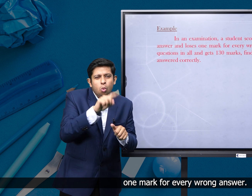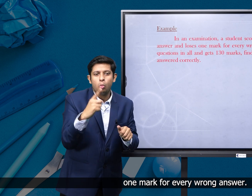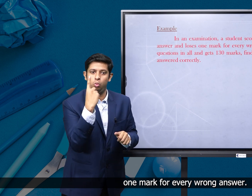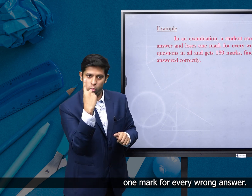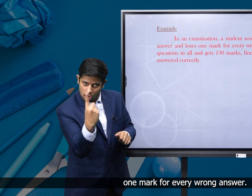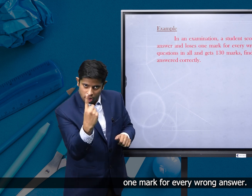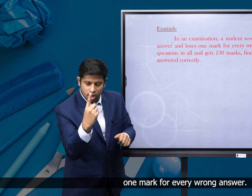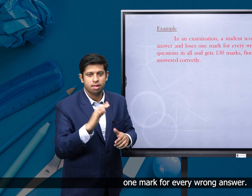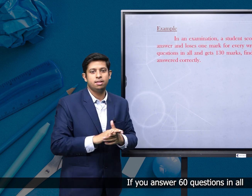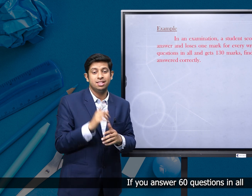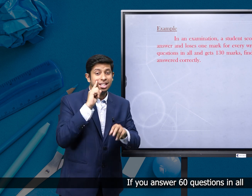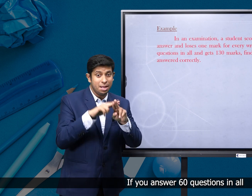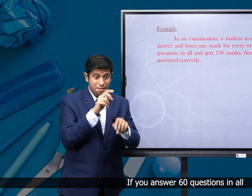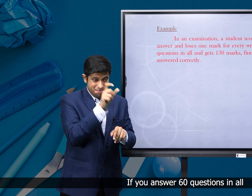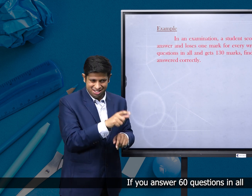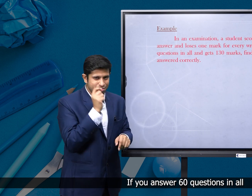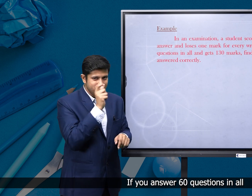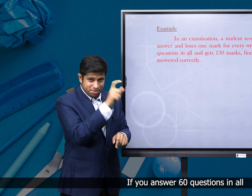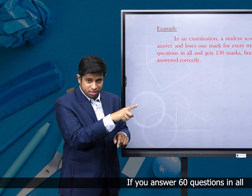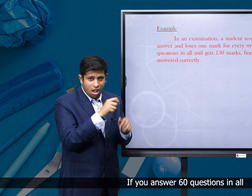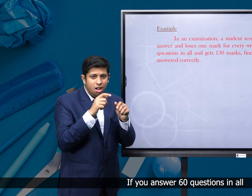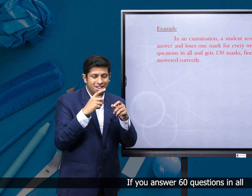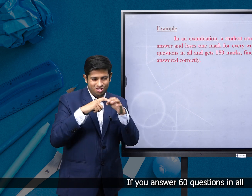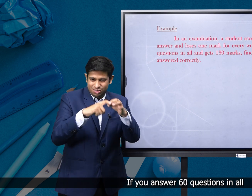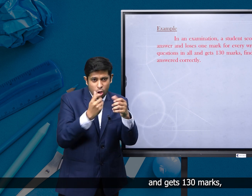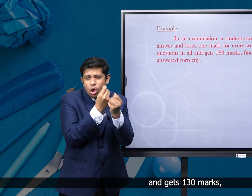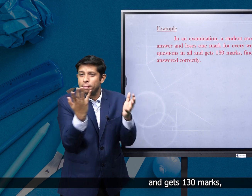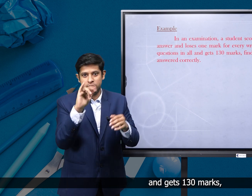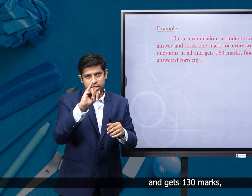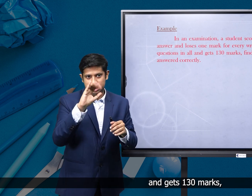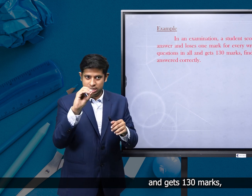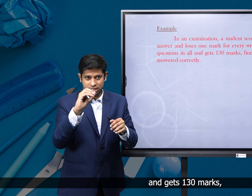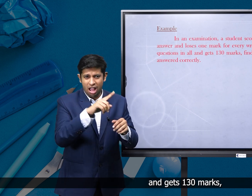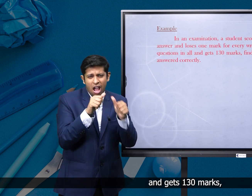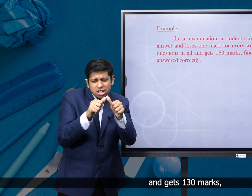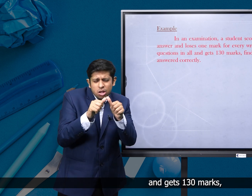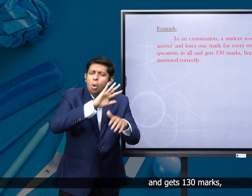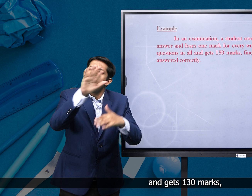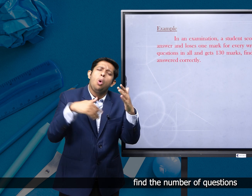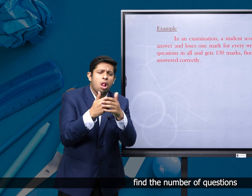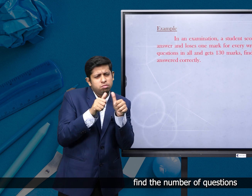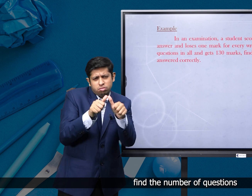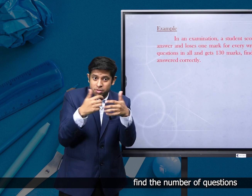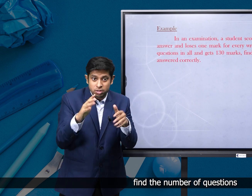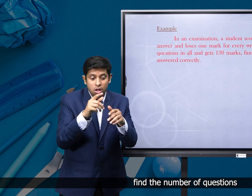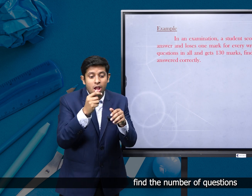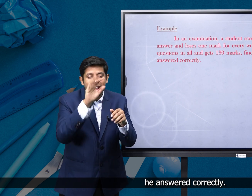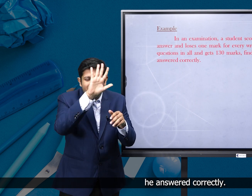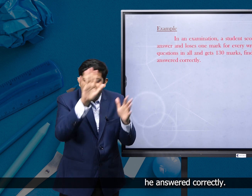answer. If he answers 60 questions in all and gets 130 marks, find the number of questions he